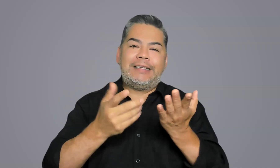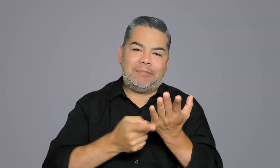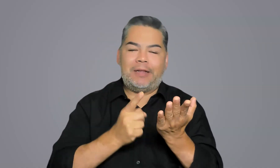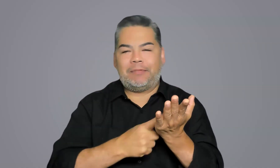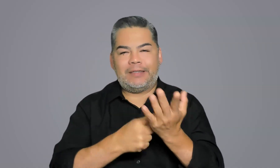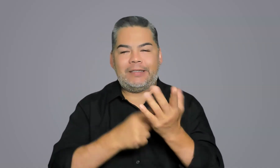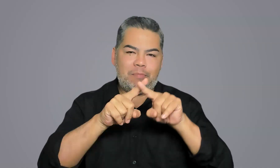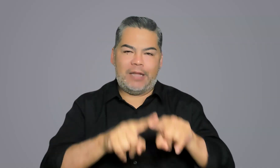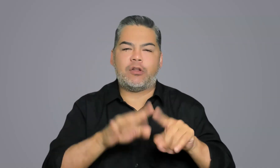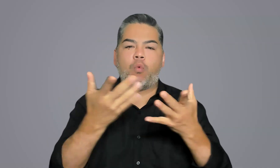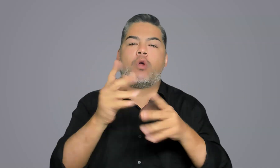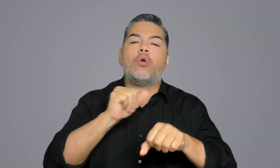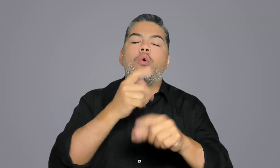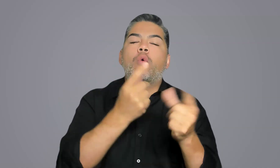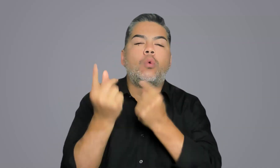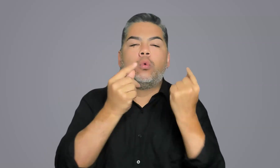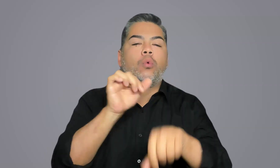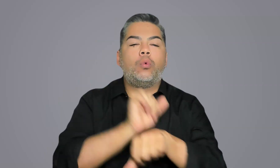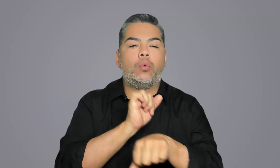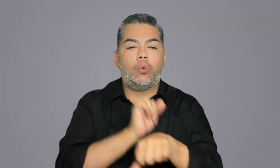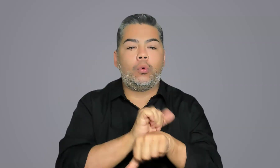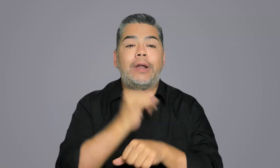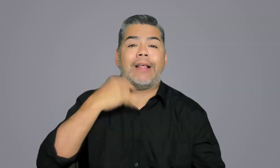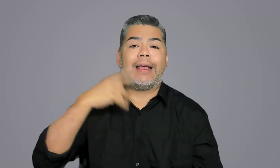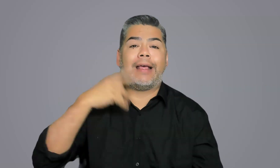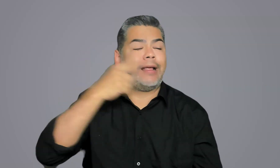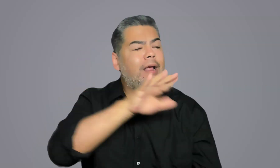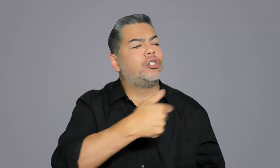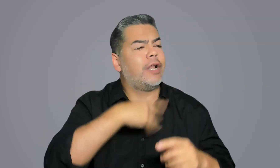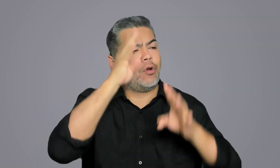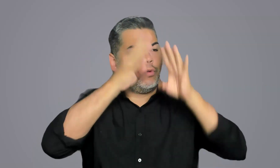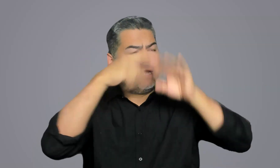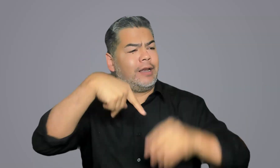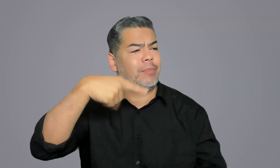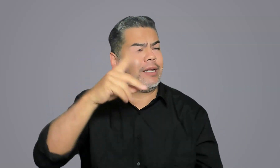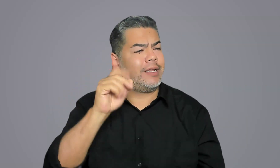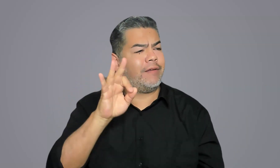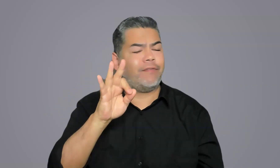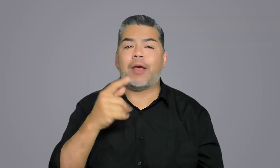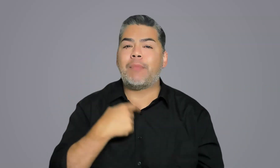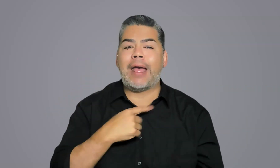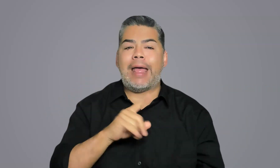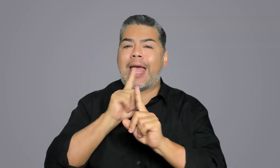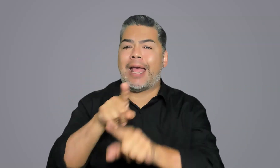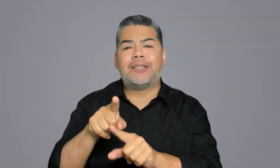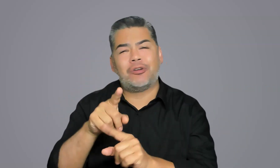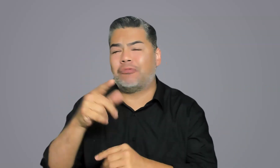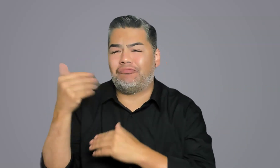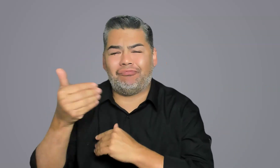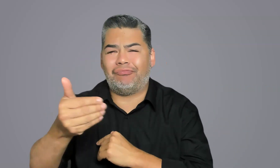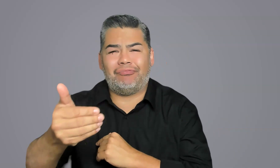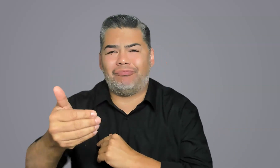do. If I get asked the question, should I create a PDF with that? My answer pretty much most of the time is